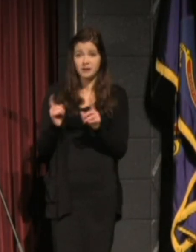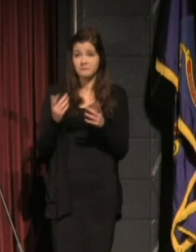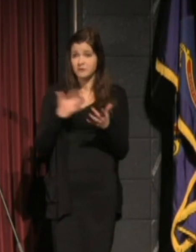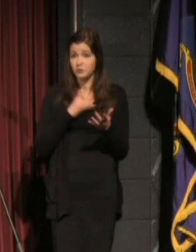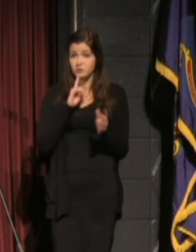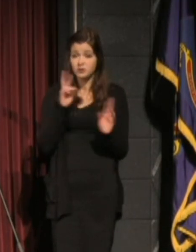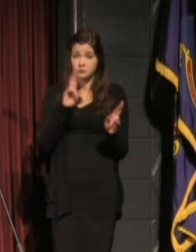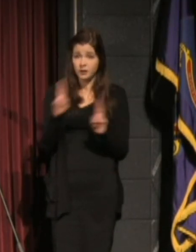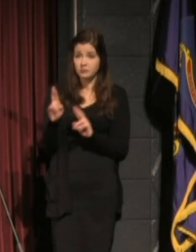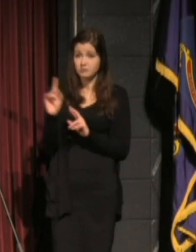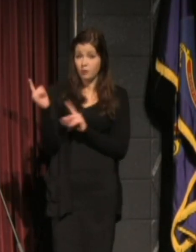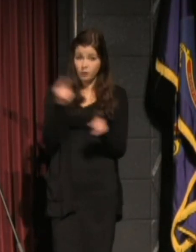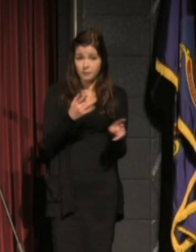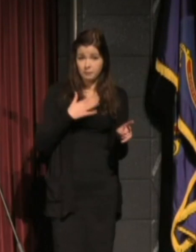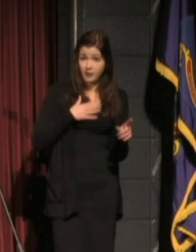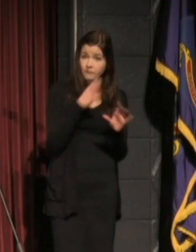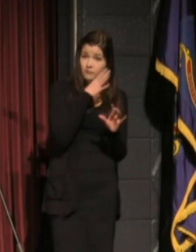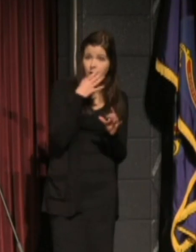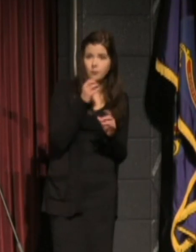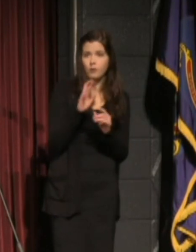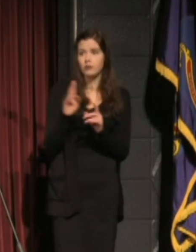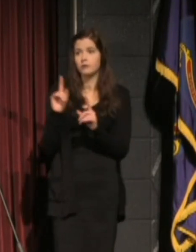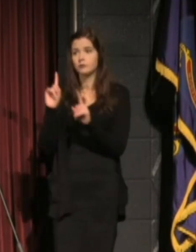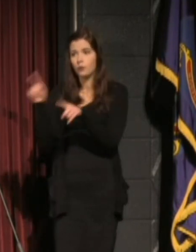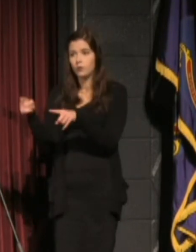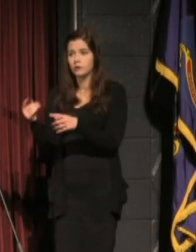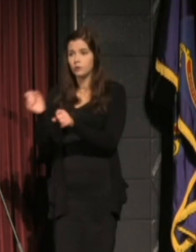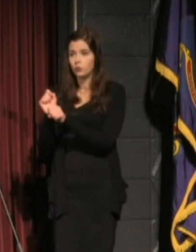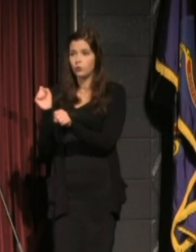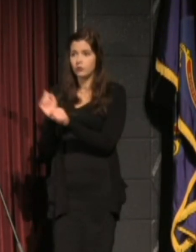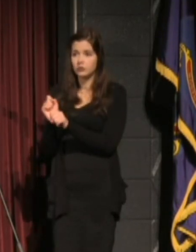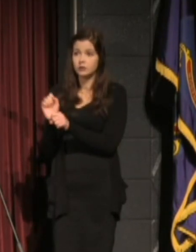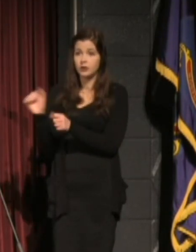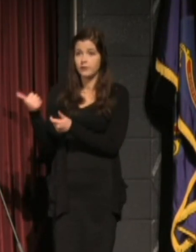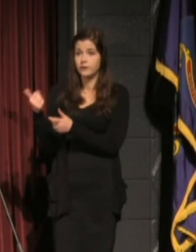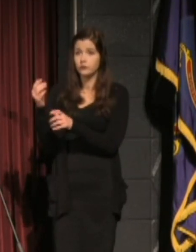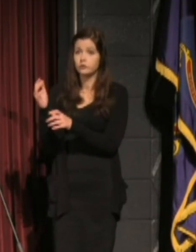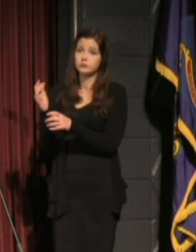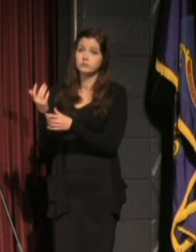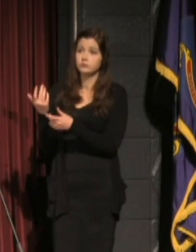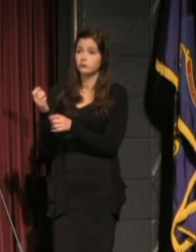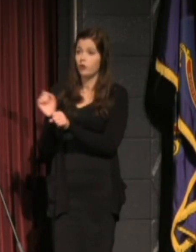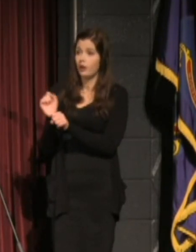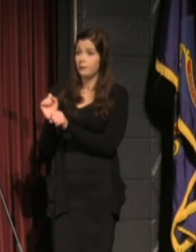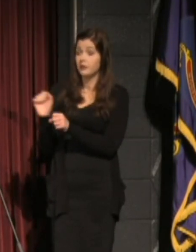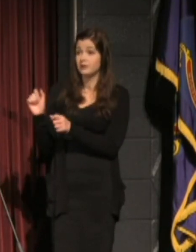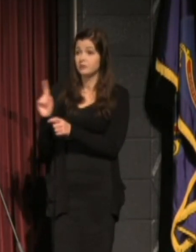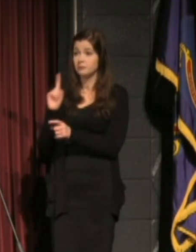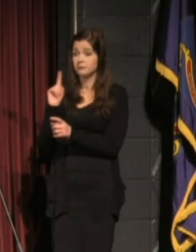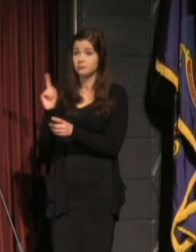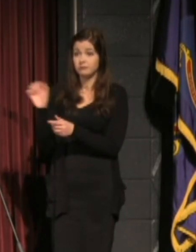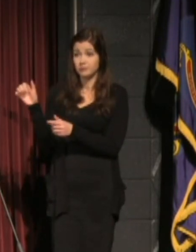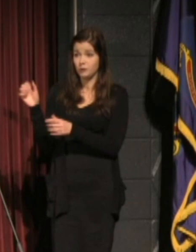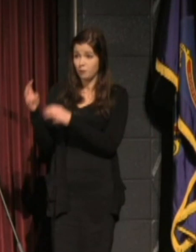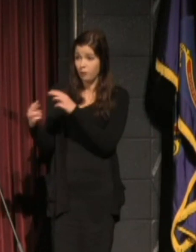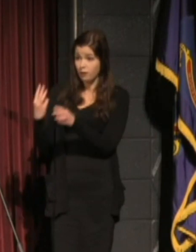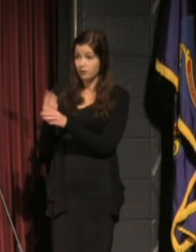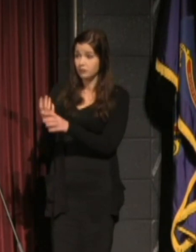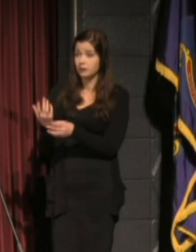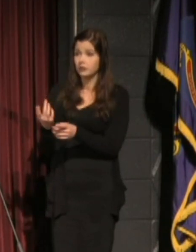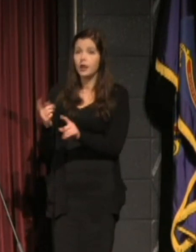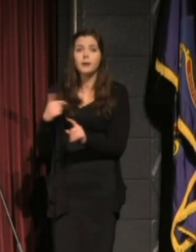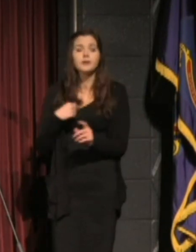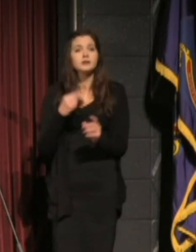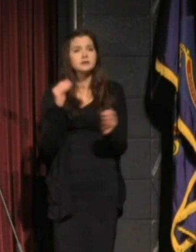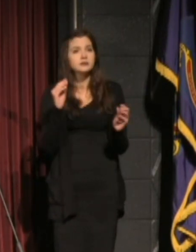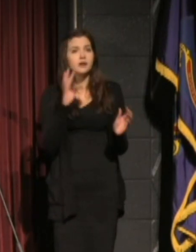to my own farm or going to work a job out in the real agricultural world. I've been talking for a few minutes now, and